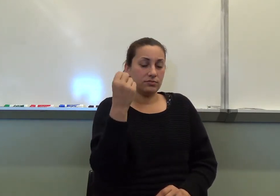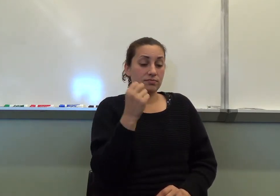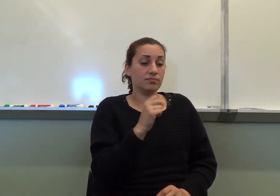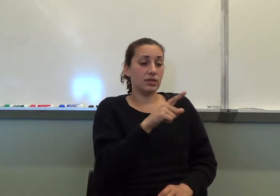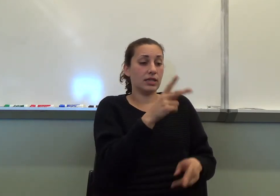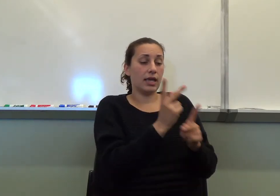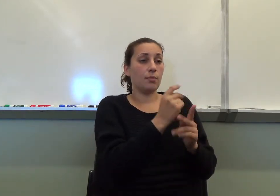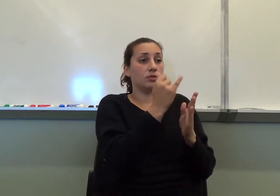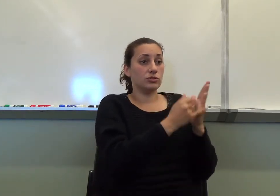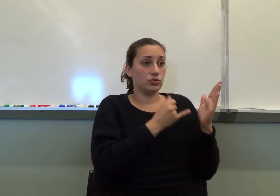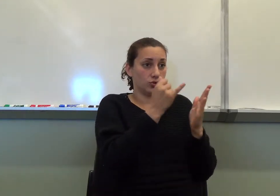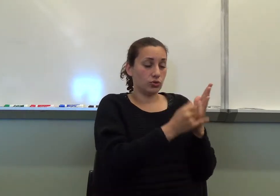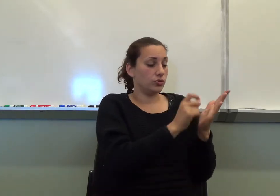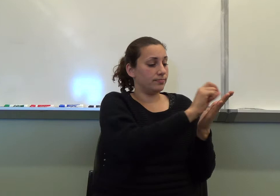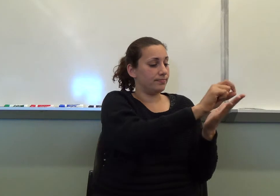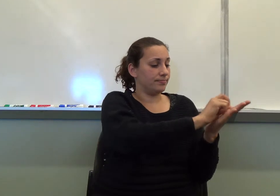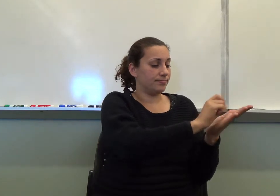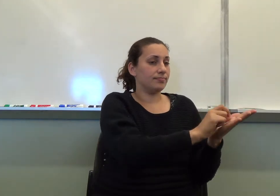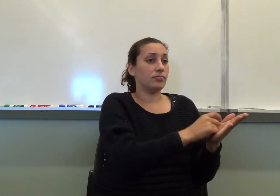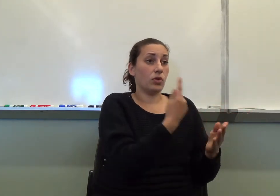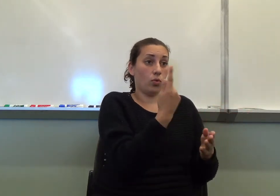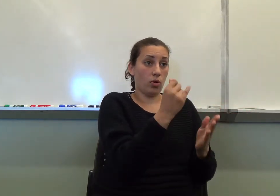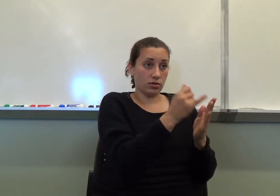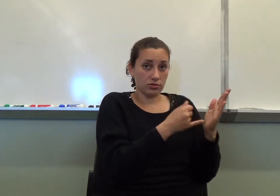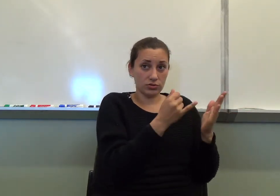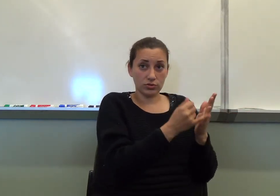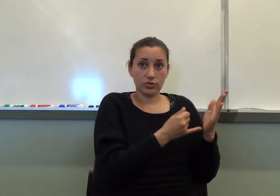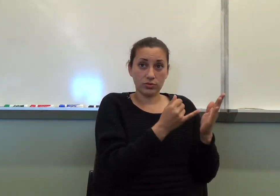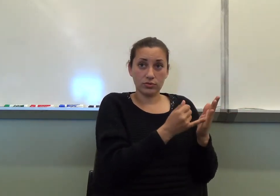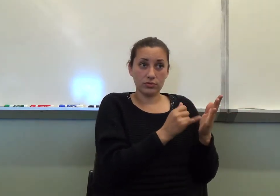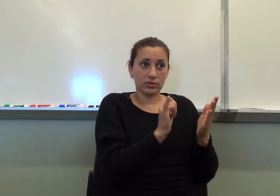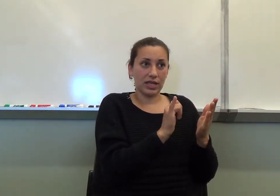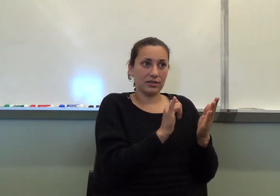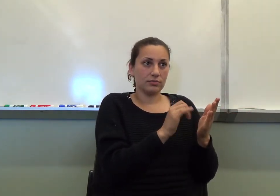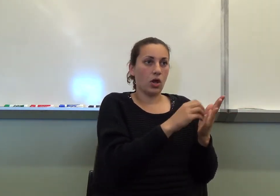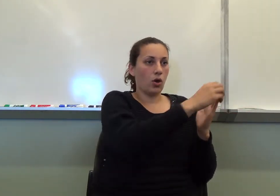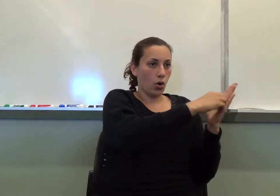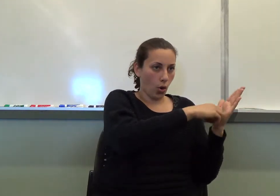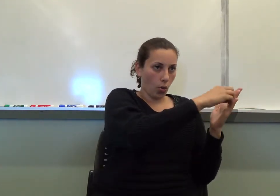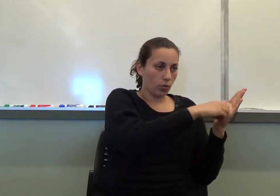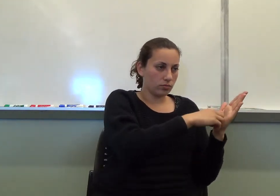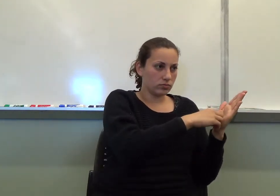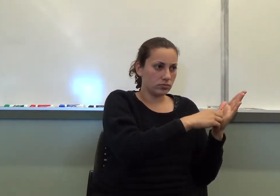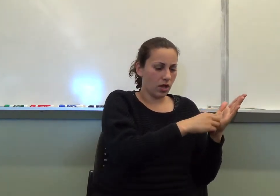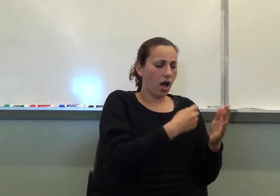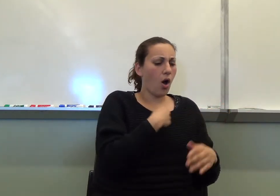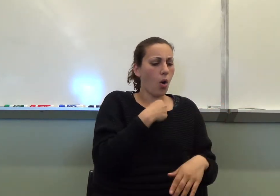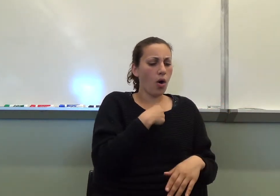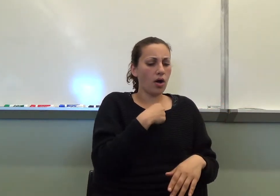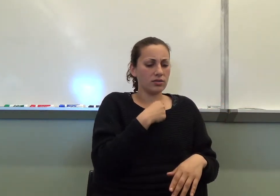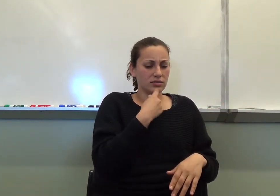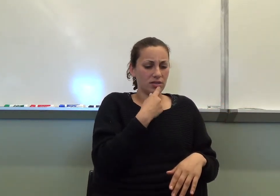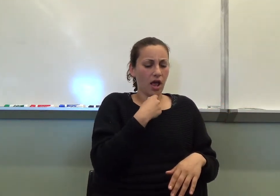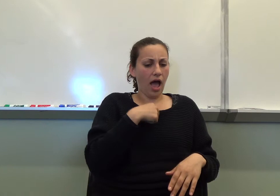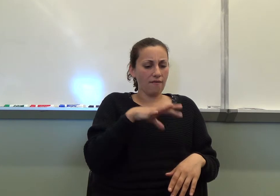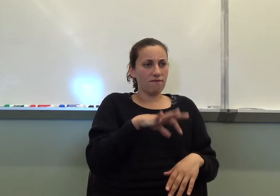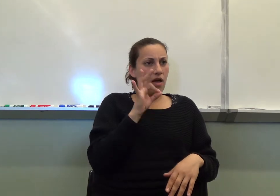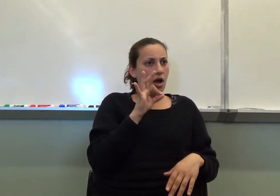And in one of the journals, as a side note on the journal, he said, I found an elegant and short